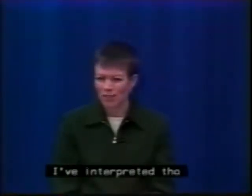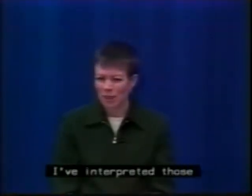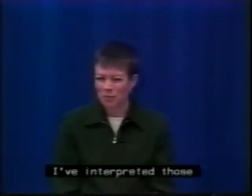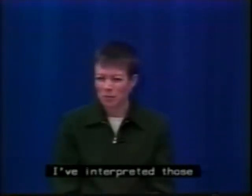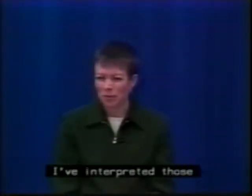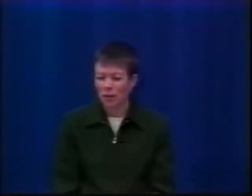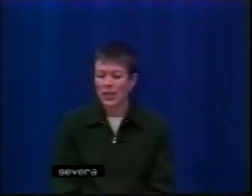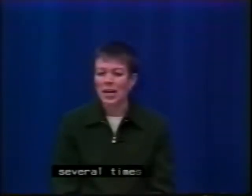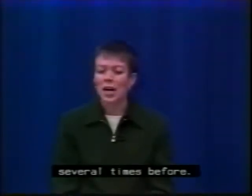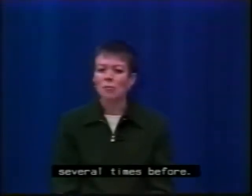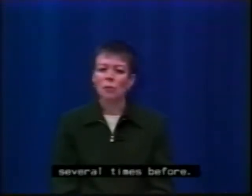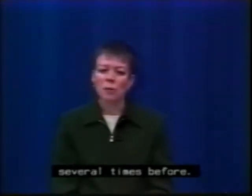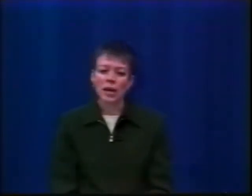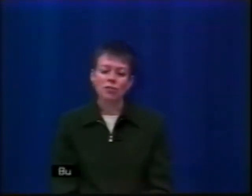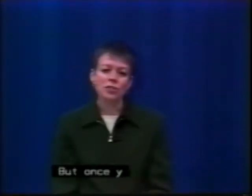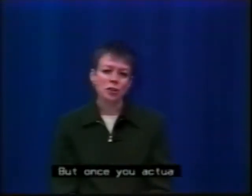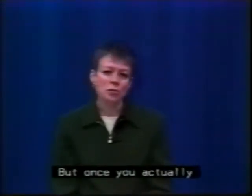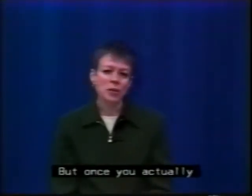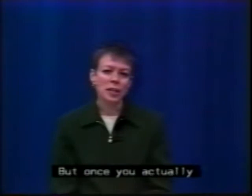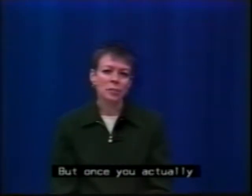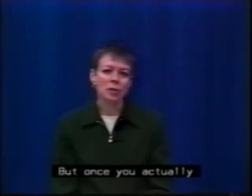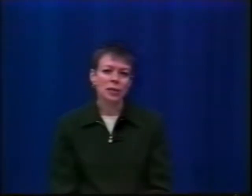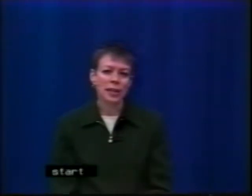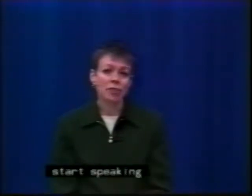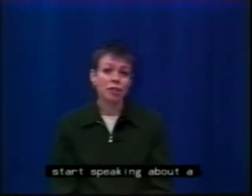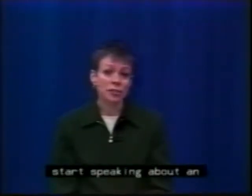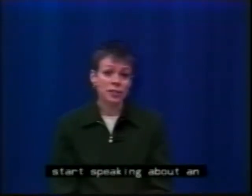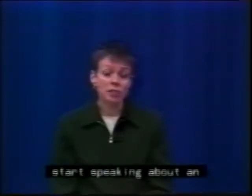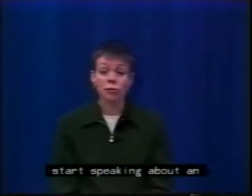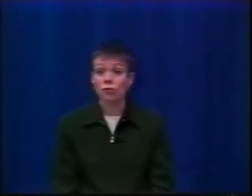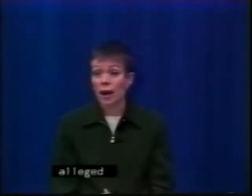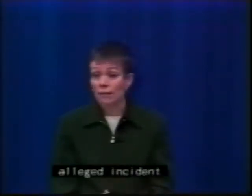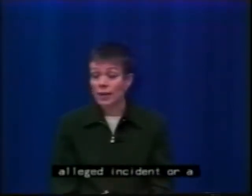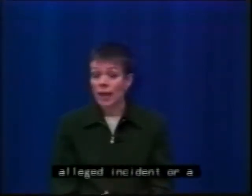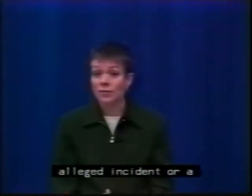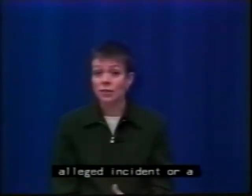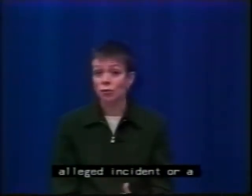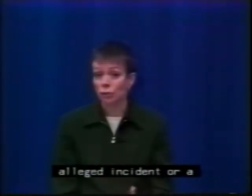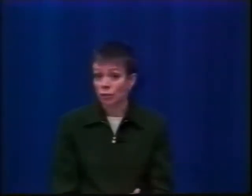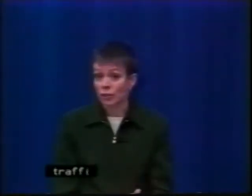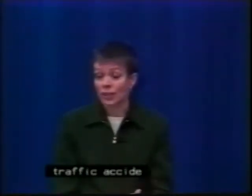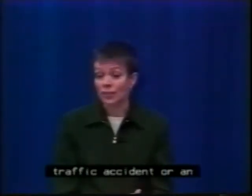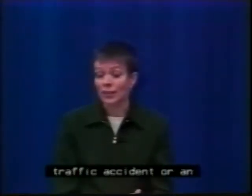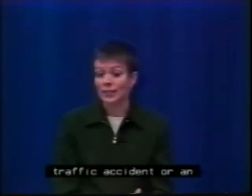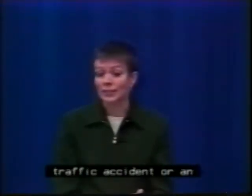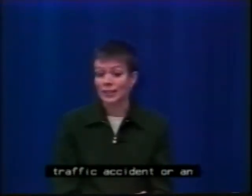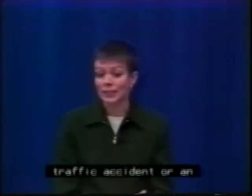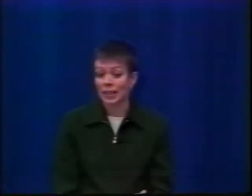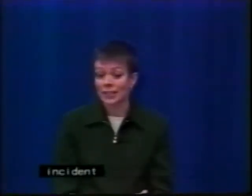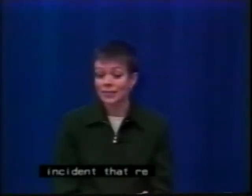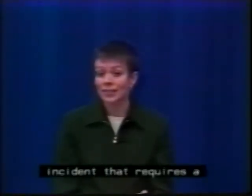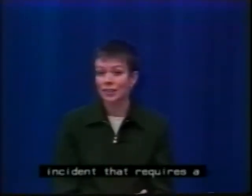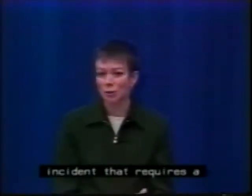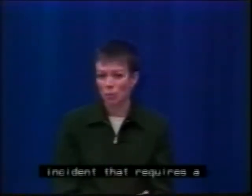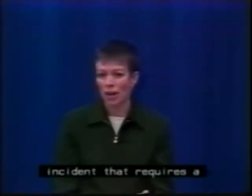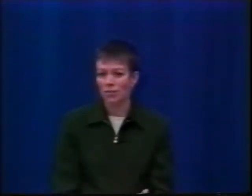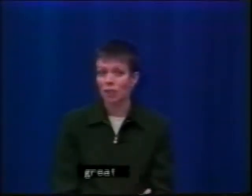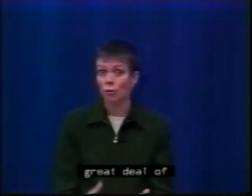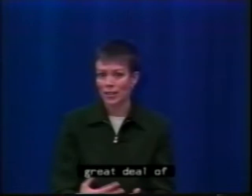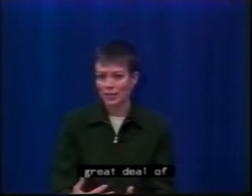times before. But when we actually start speaking about an alleged incident or a traffic accident or an incident that requires a great deal